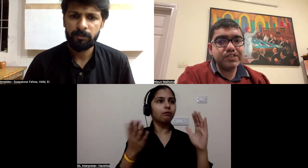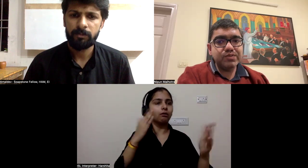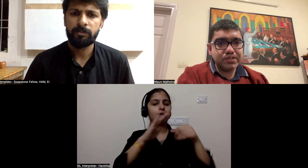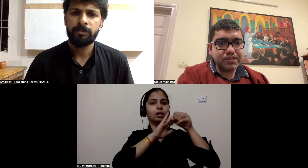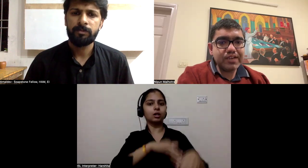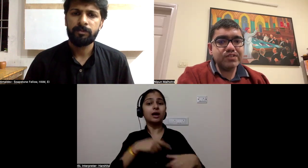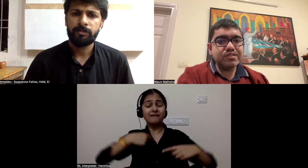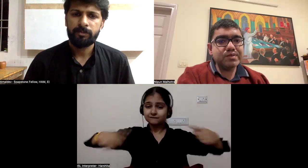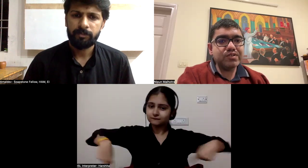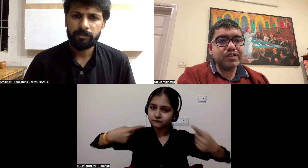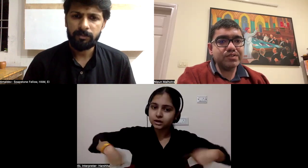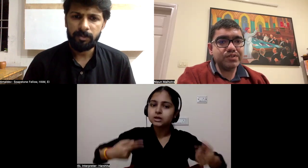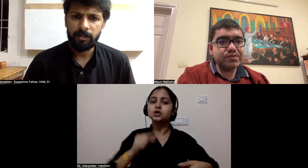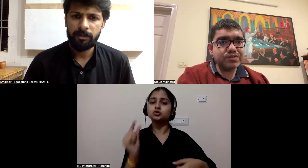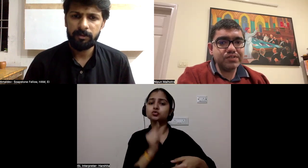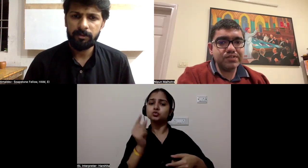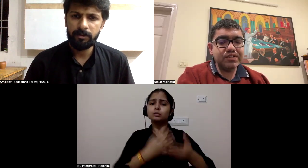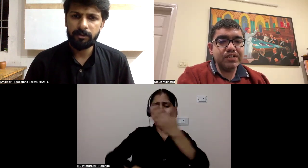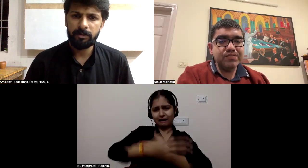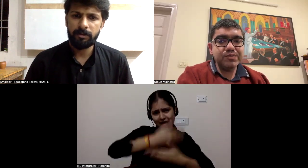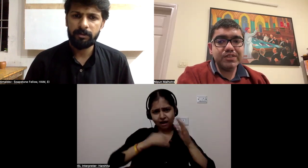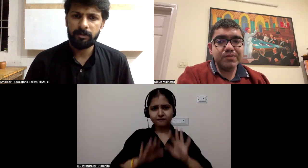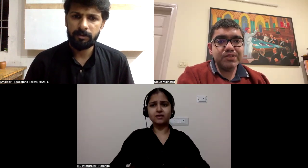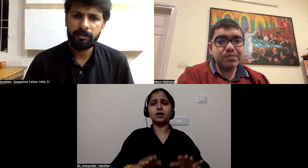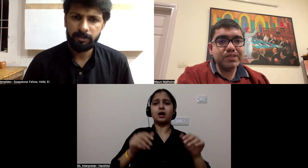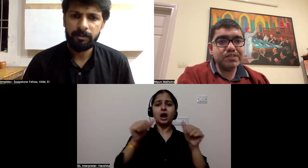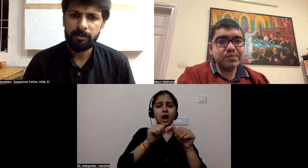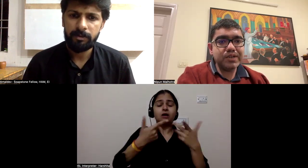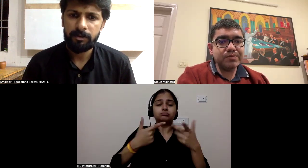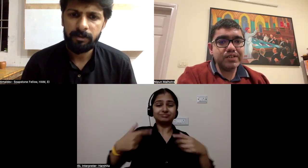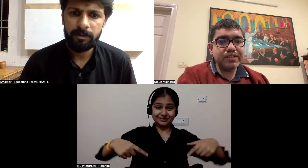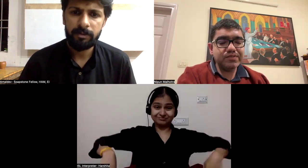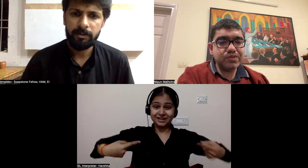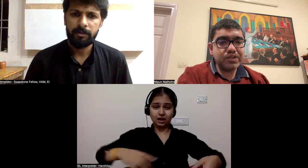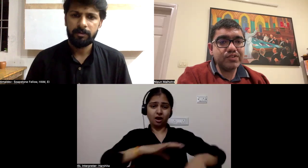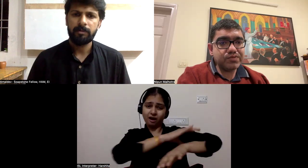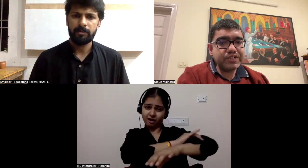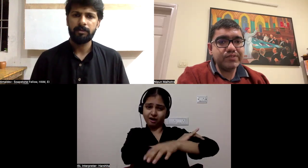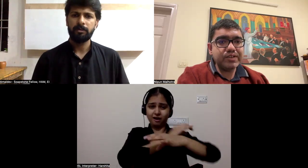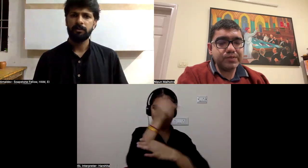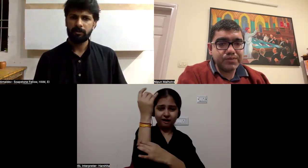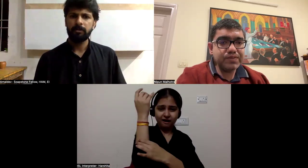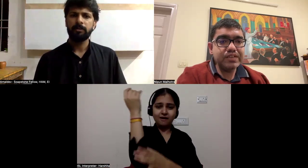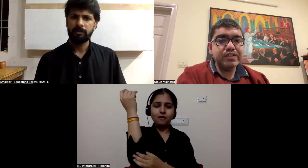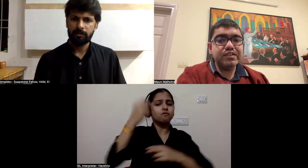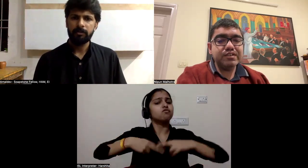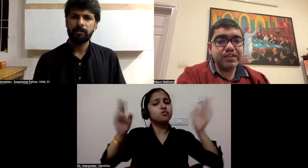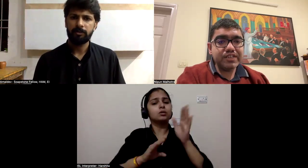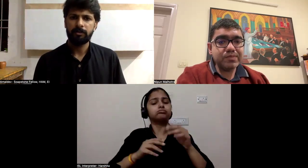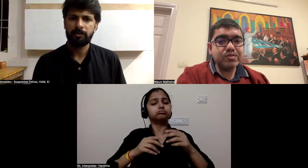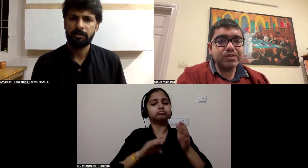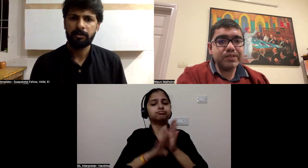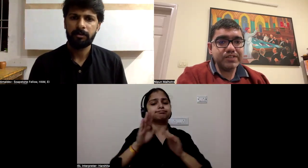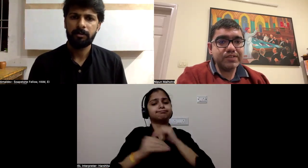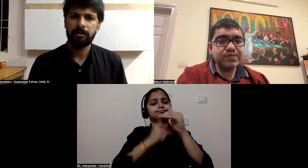am a wheelchair user. I have this disability called arthrogryposis, which basically means that the muscles in my arms and legs are not fully developed, and